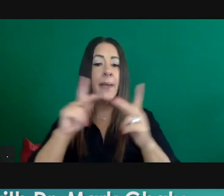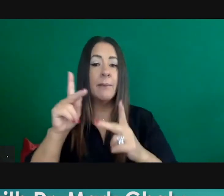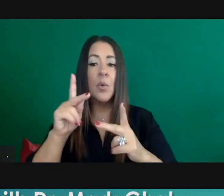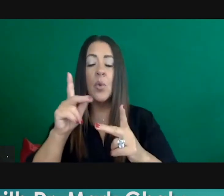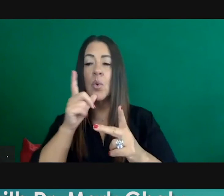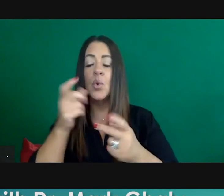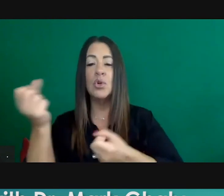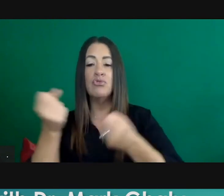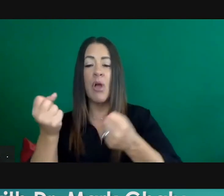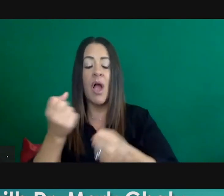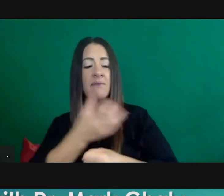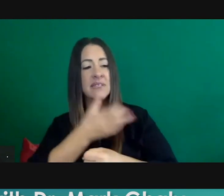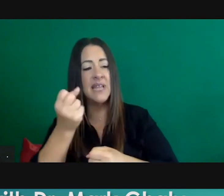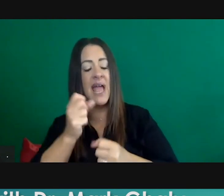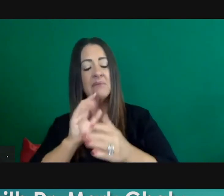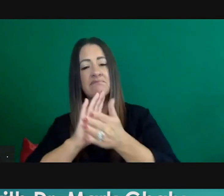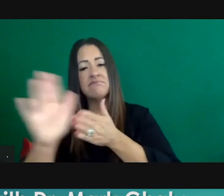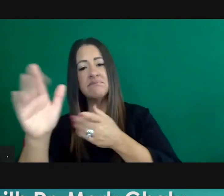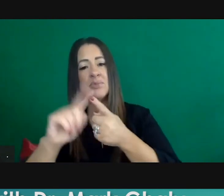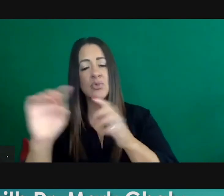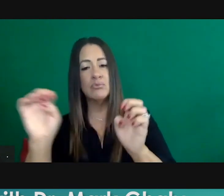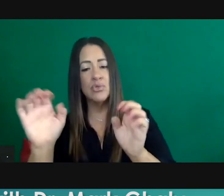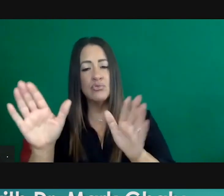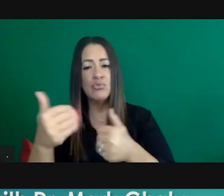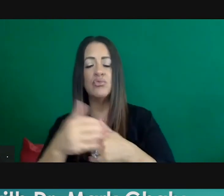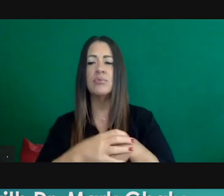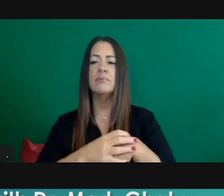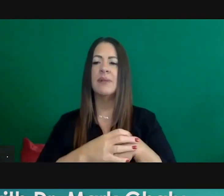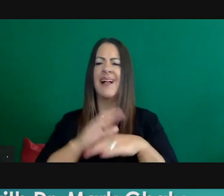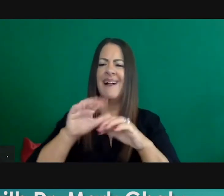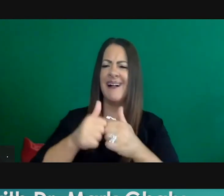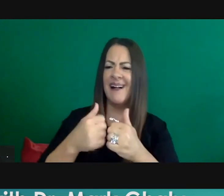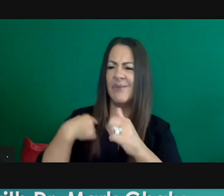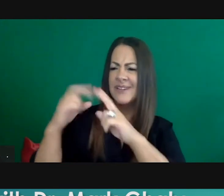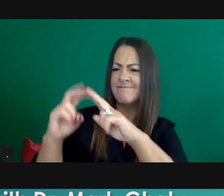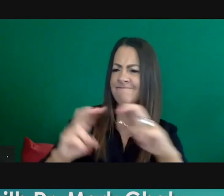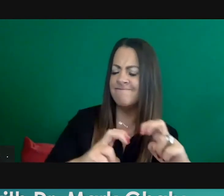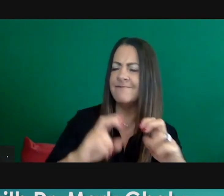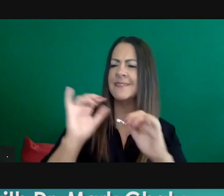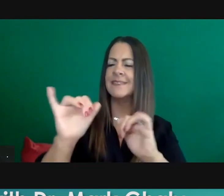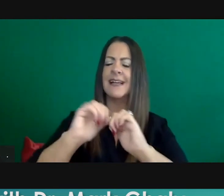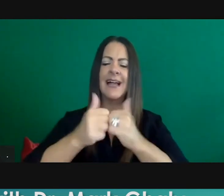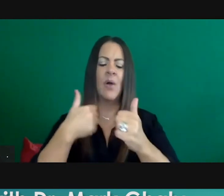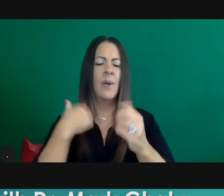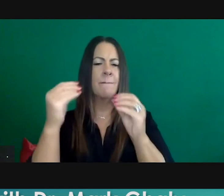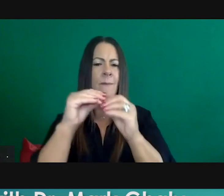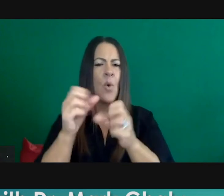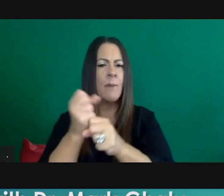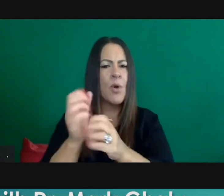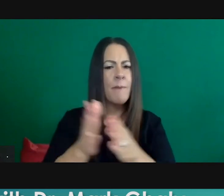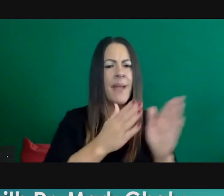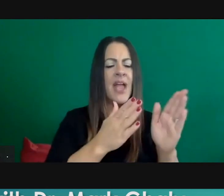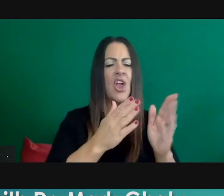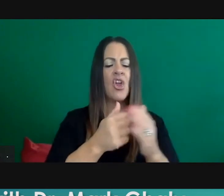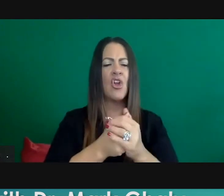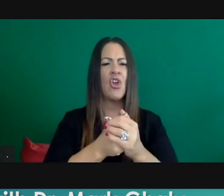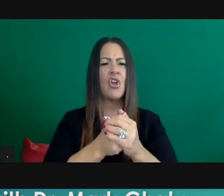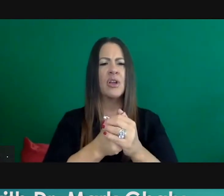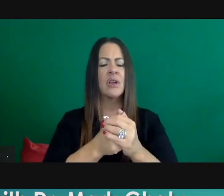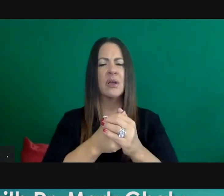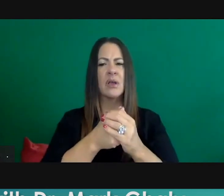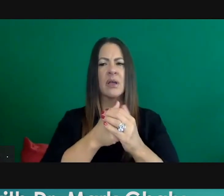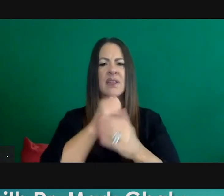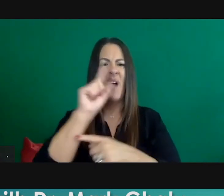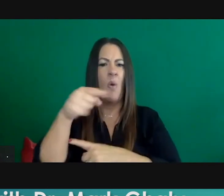room utilization, and really working to understand how we can be more prepared for not just surge around